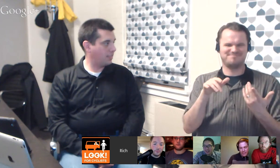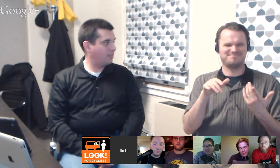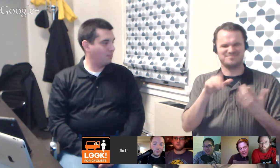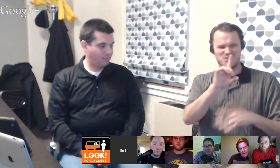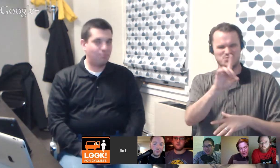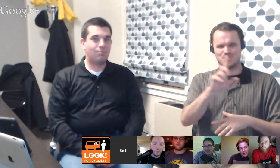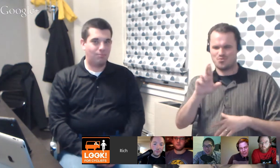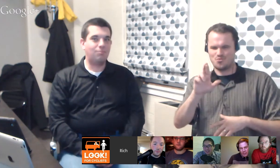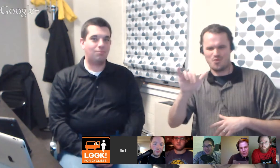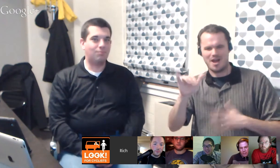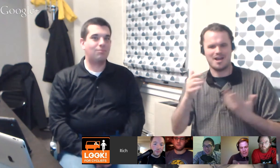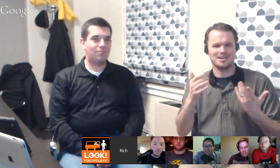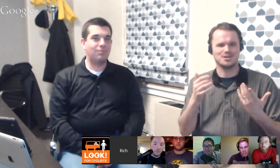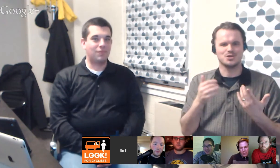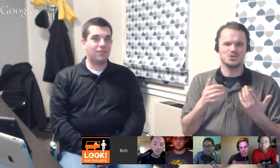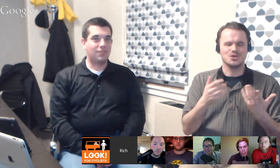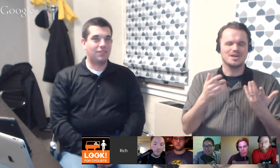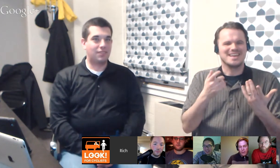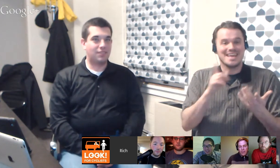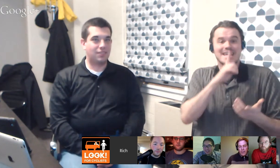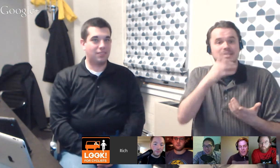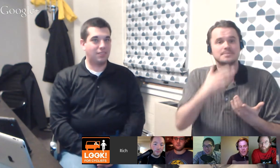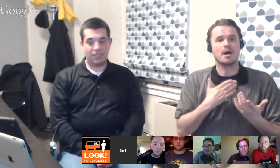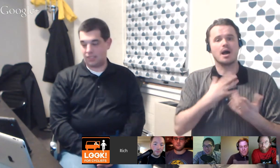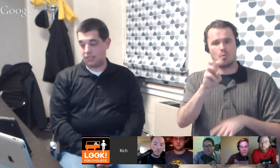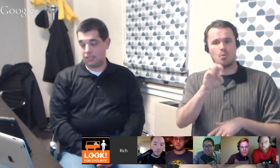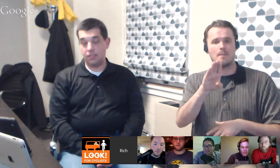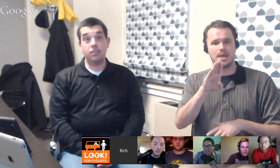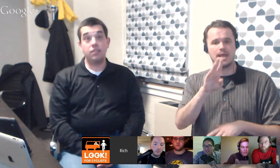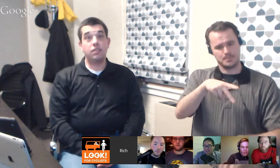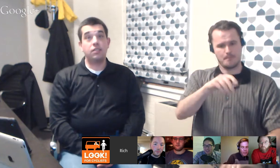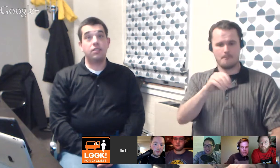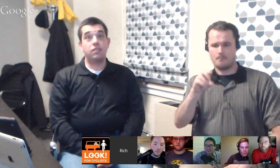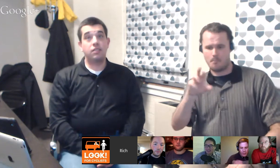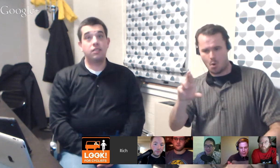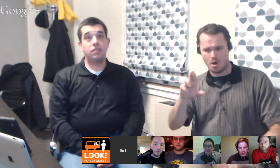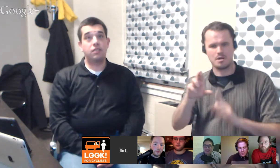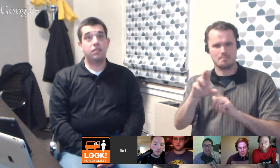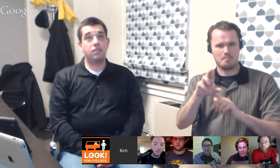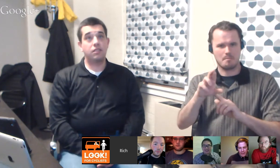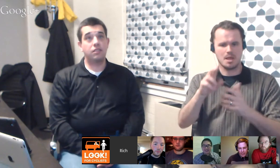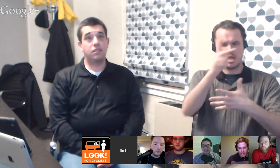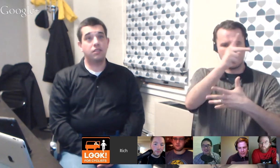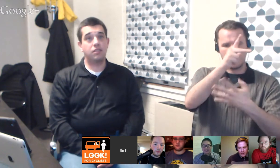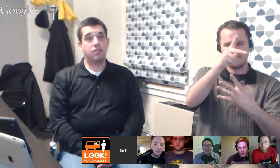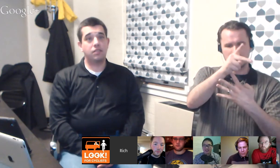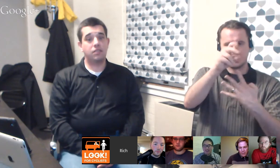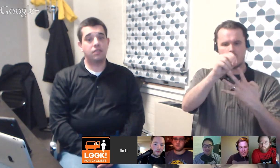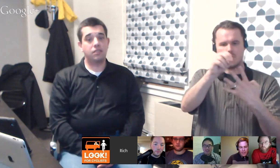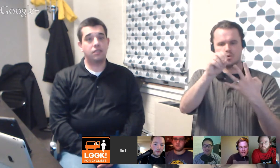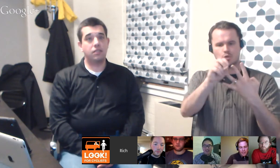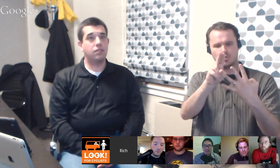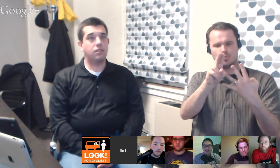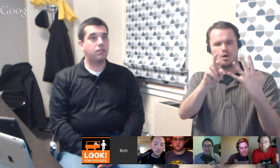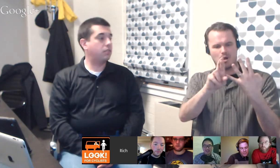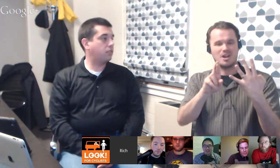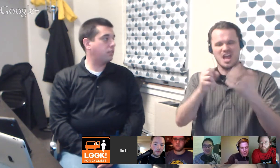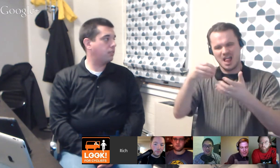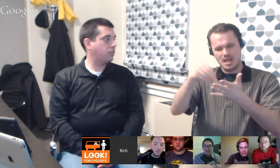of nice to ask yourself, is my web page poor? And you know, those are laid out in the